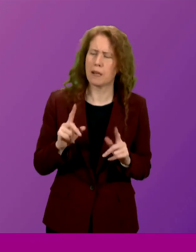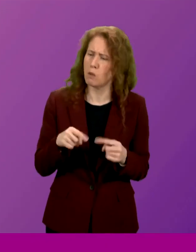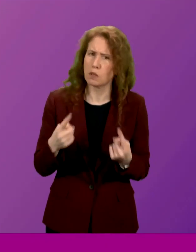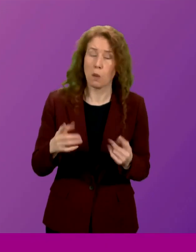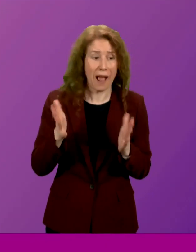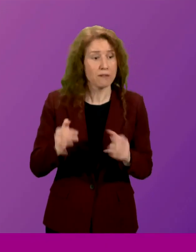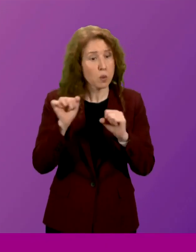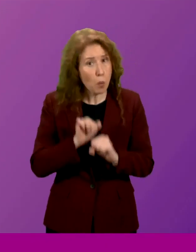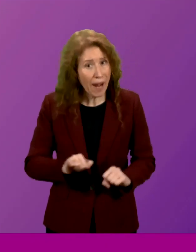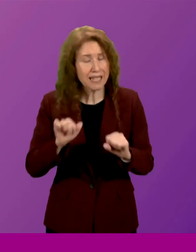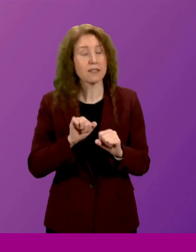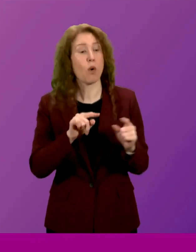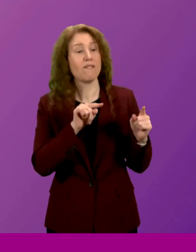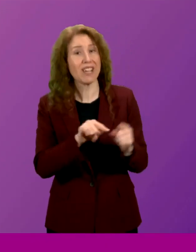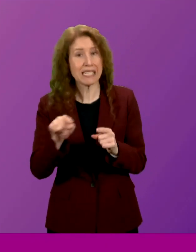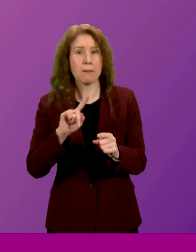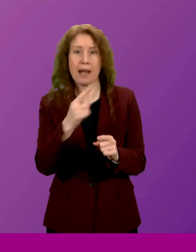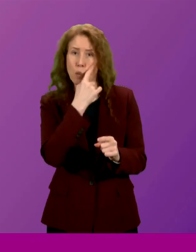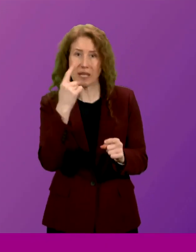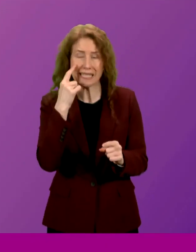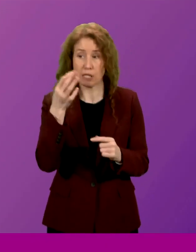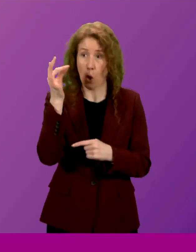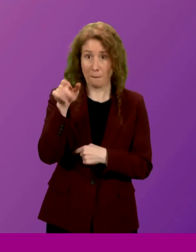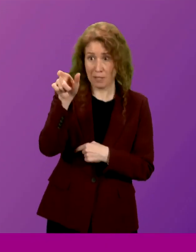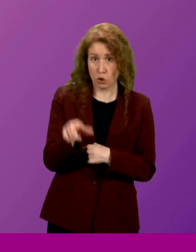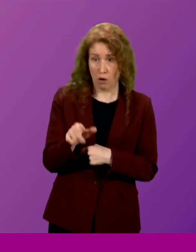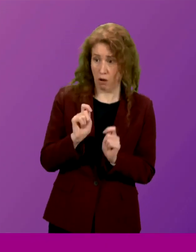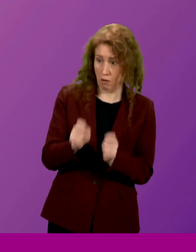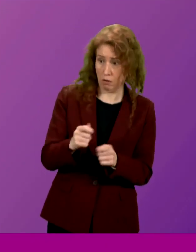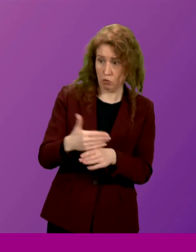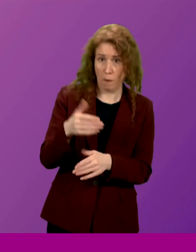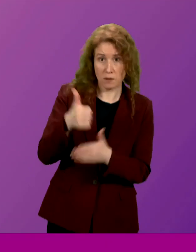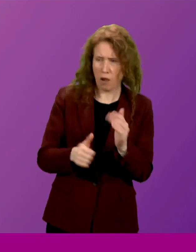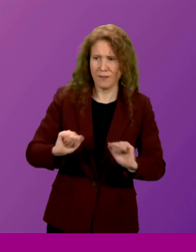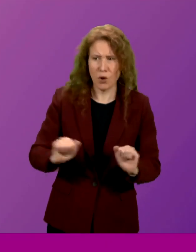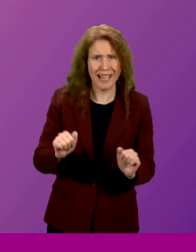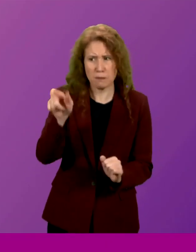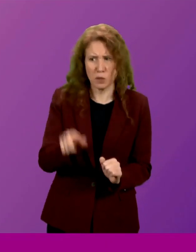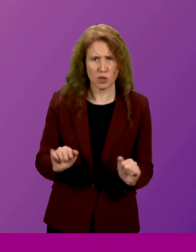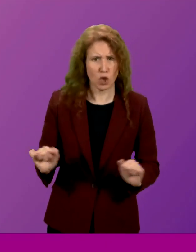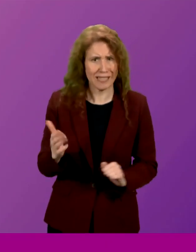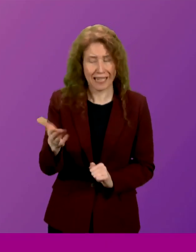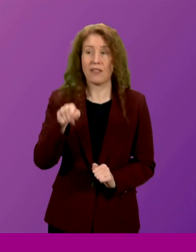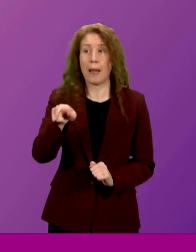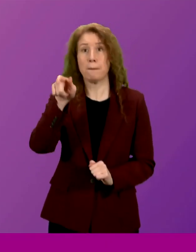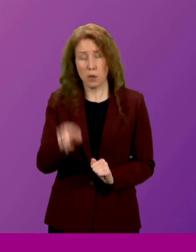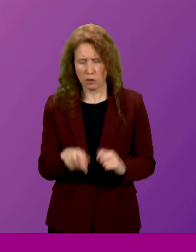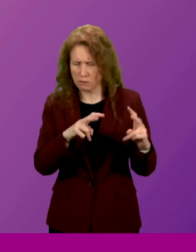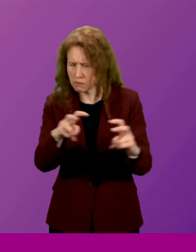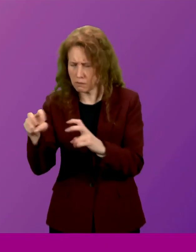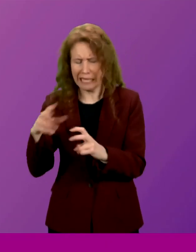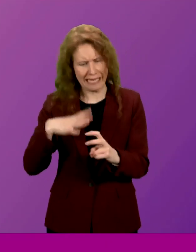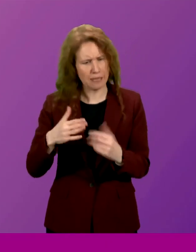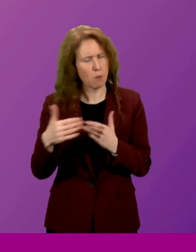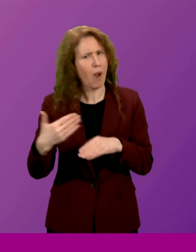have to wait for the Victims and Witnesses Commissioner to be appointed and for that individual to then consider whether there is any appropriate action.